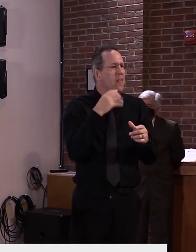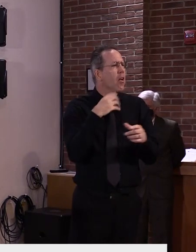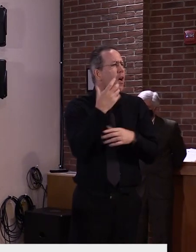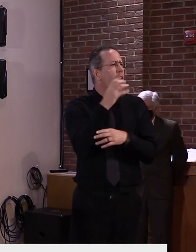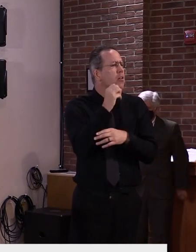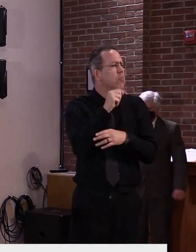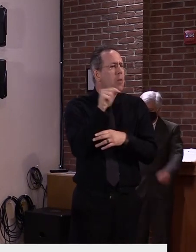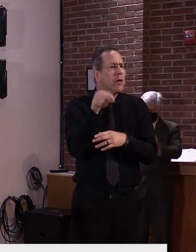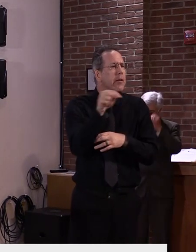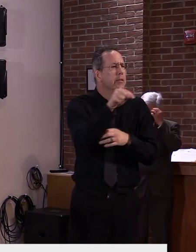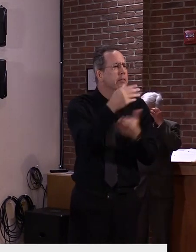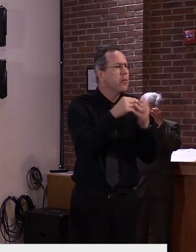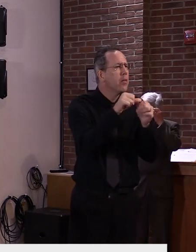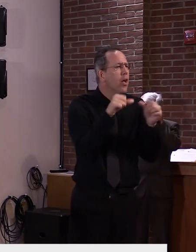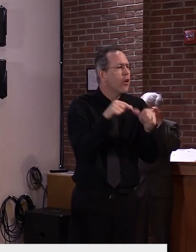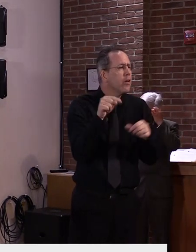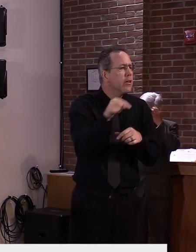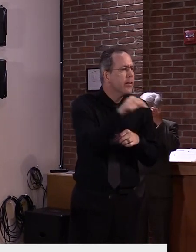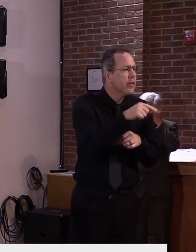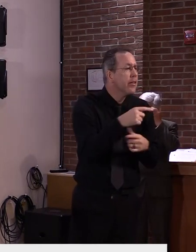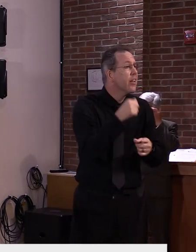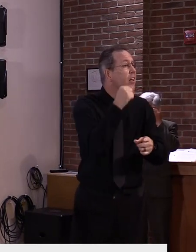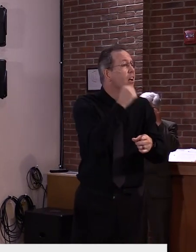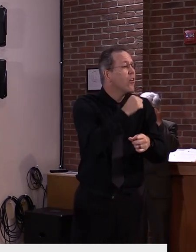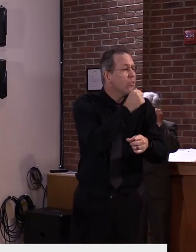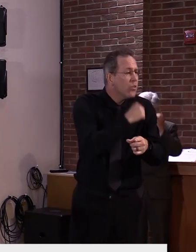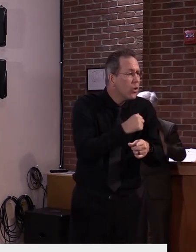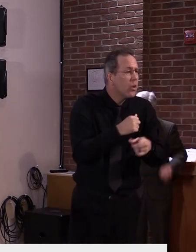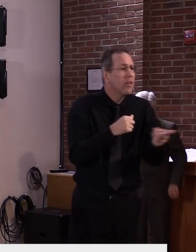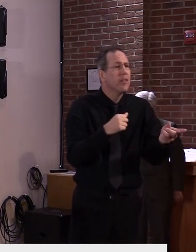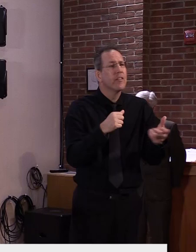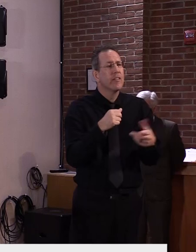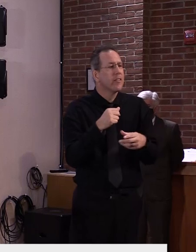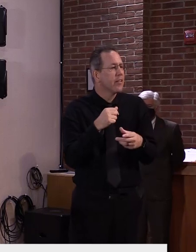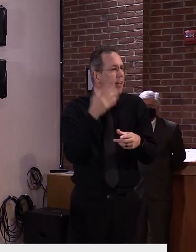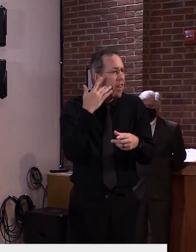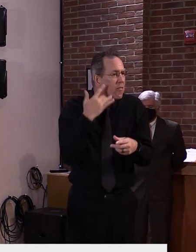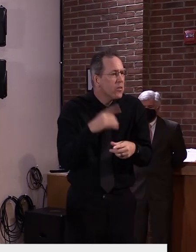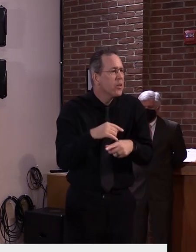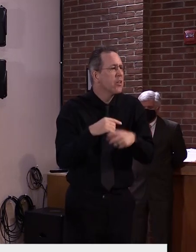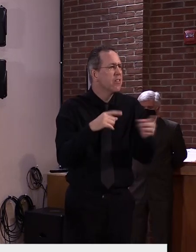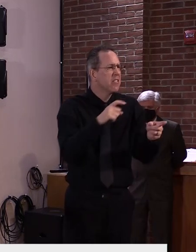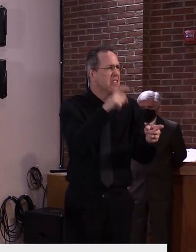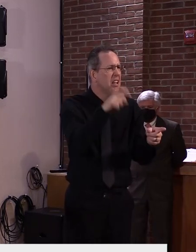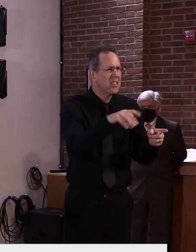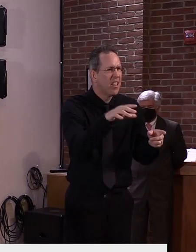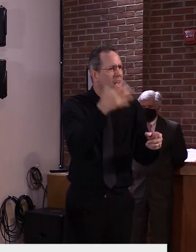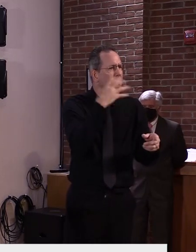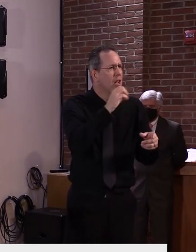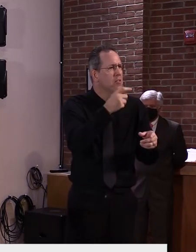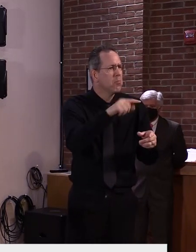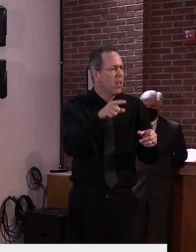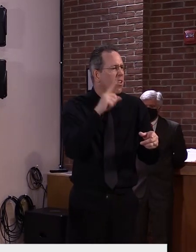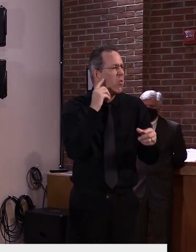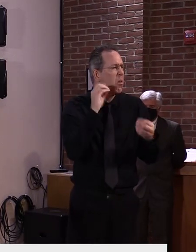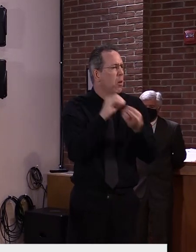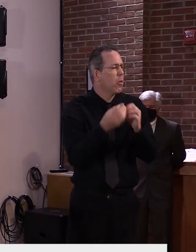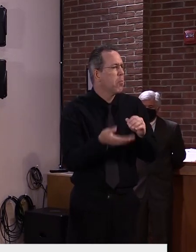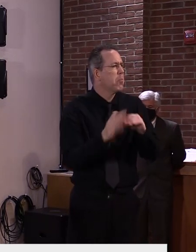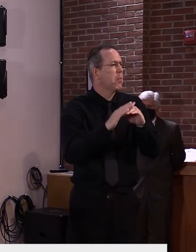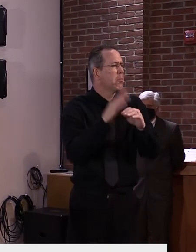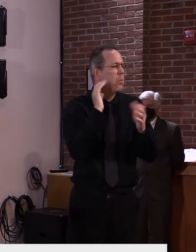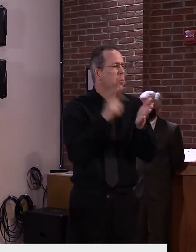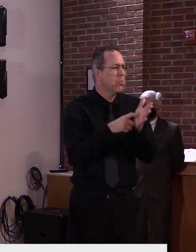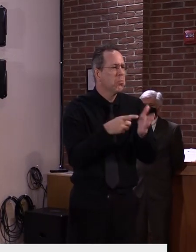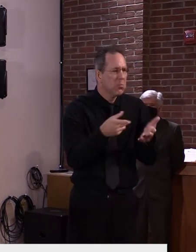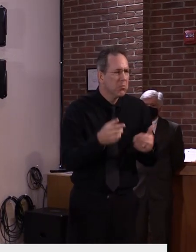that that sort of decline in the health of the person who has COVID and is going to get seriously ill